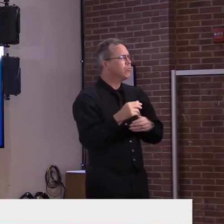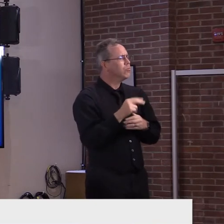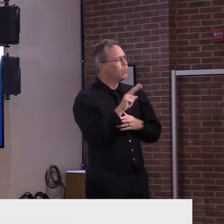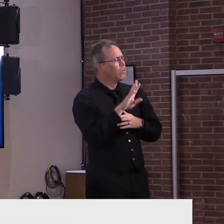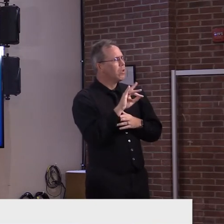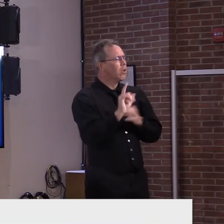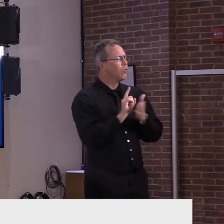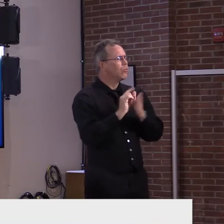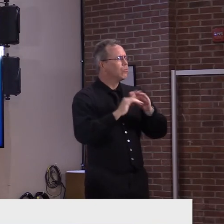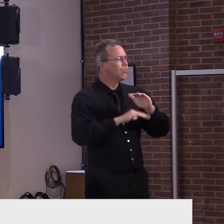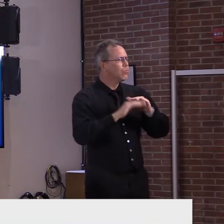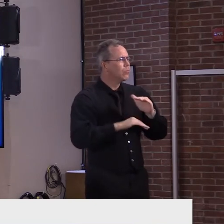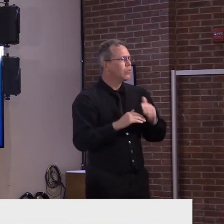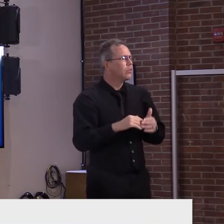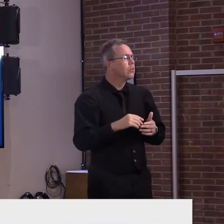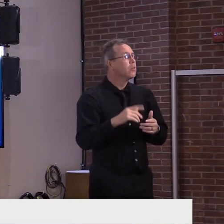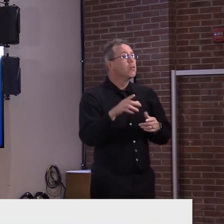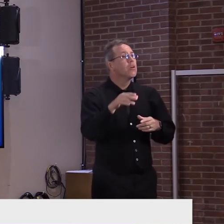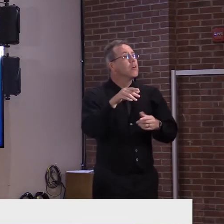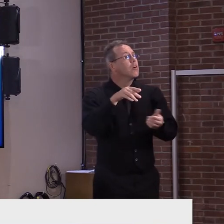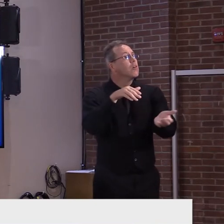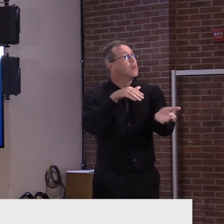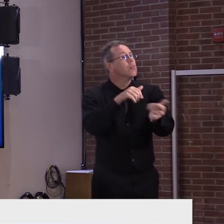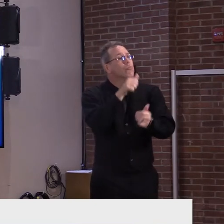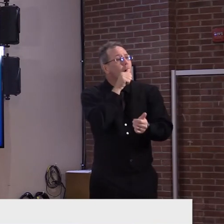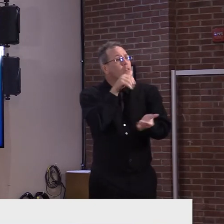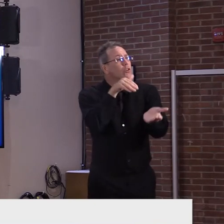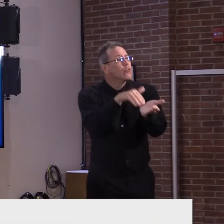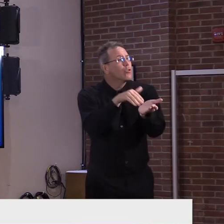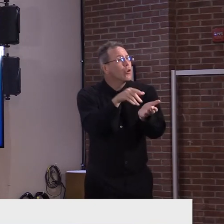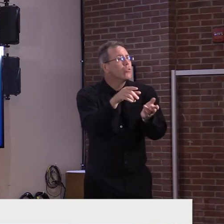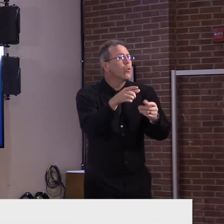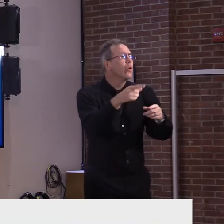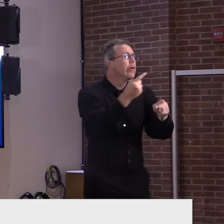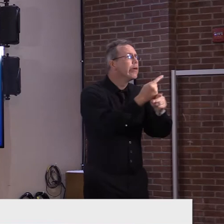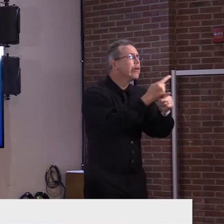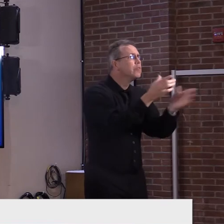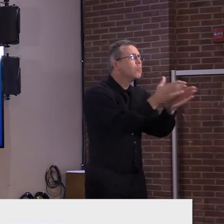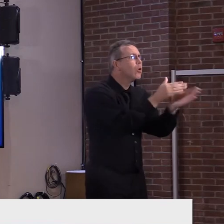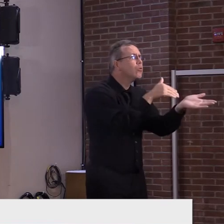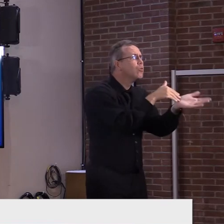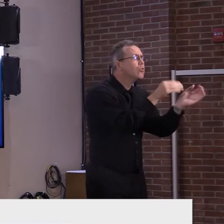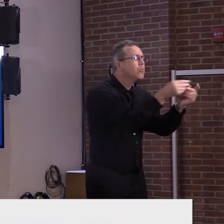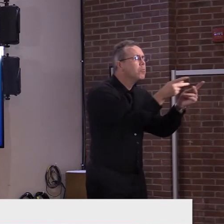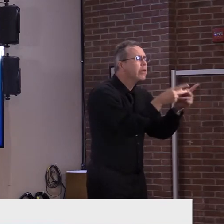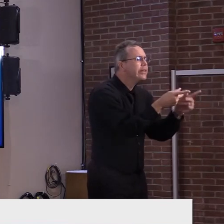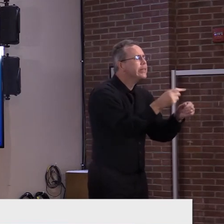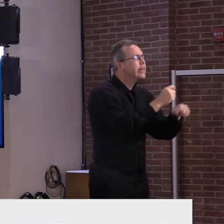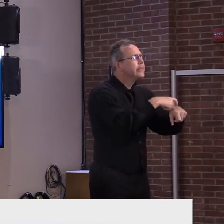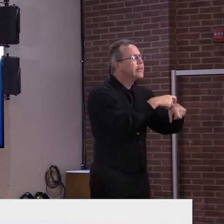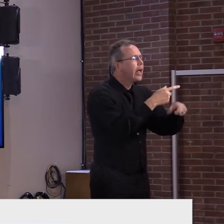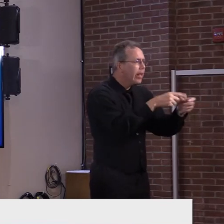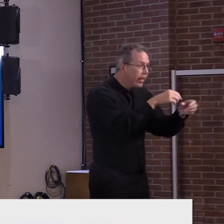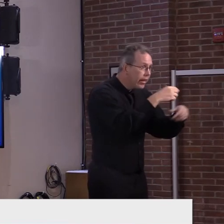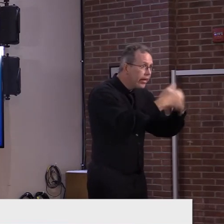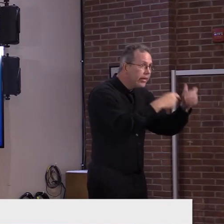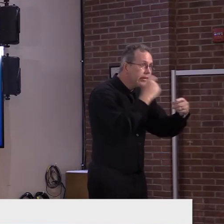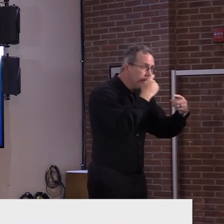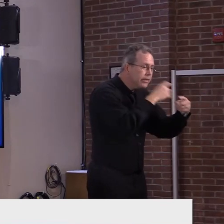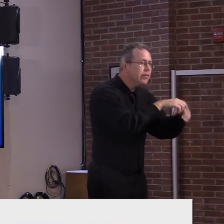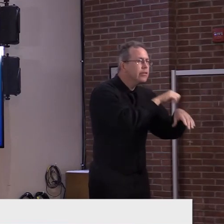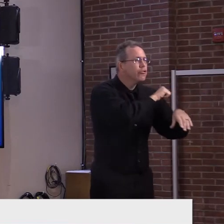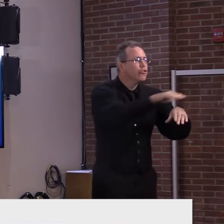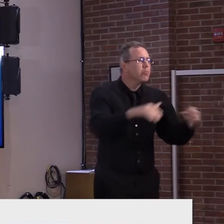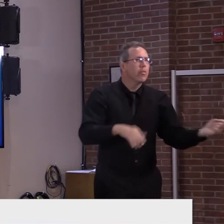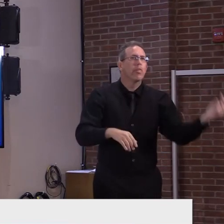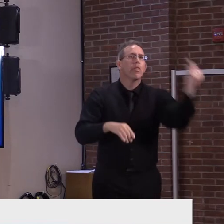provider and they're using another lab, I have a list of labs and the turnaround times that those labs are. It may